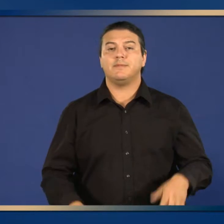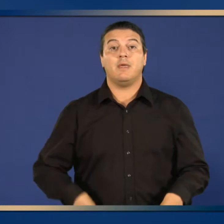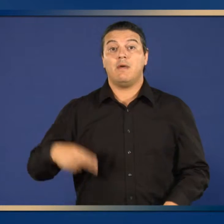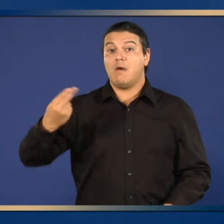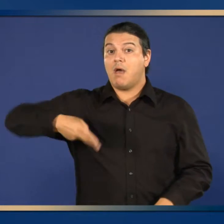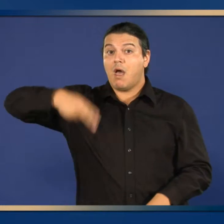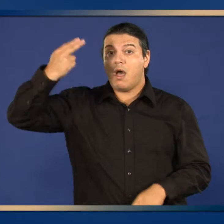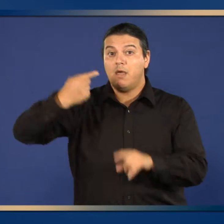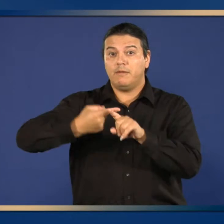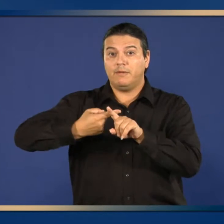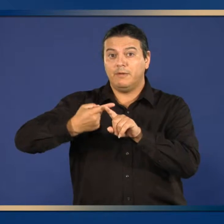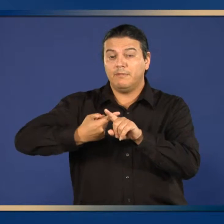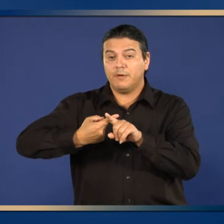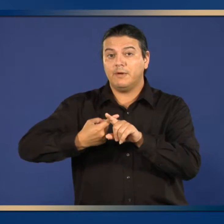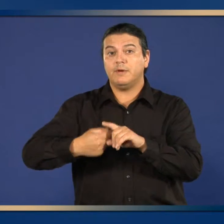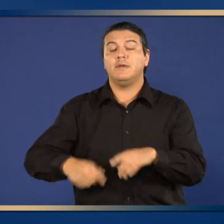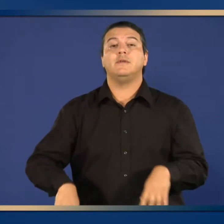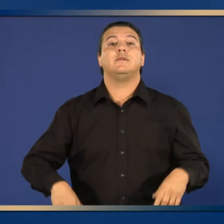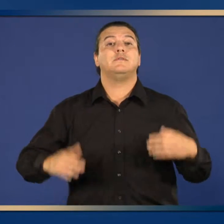extreme fatigue,